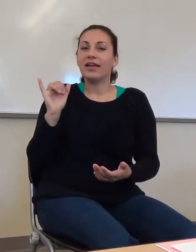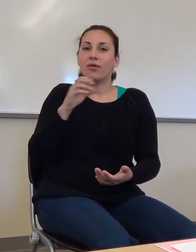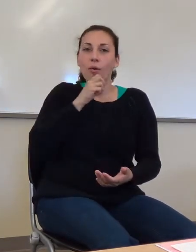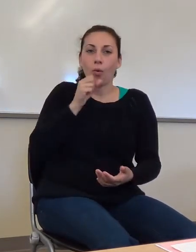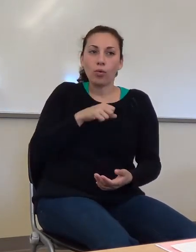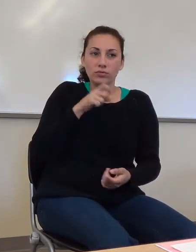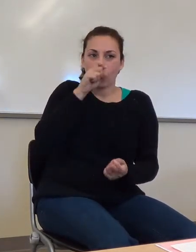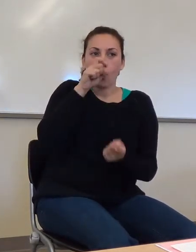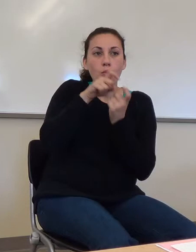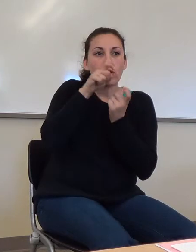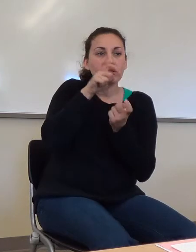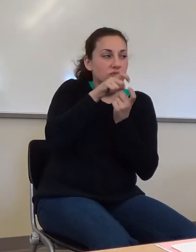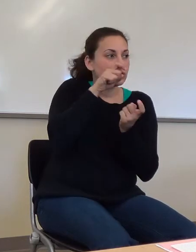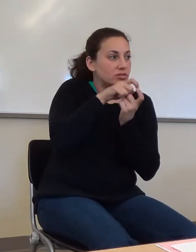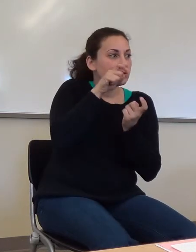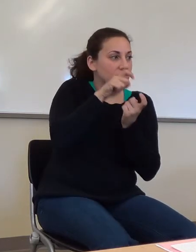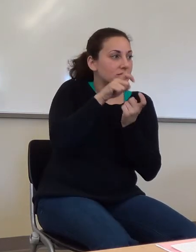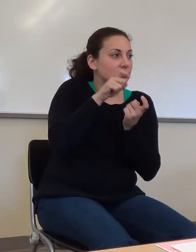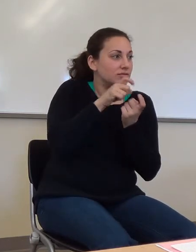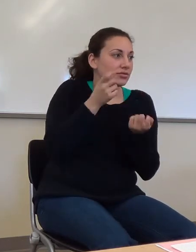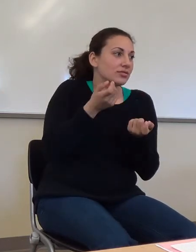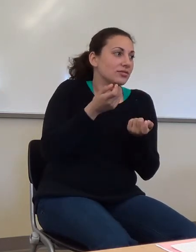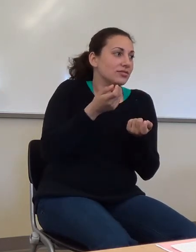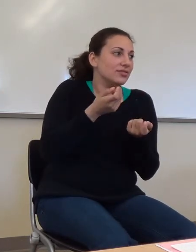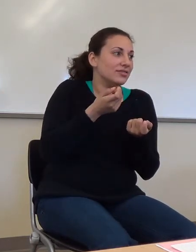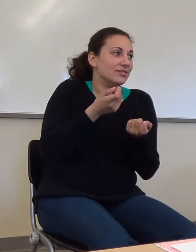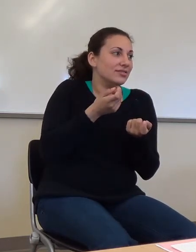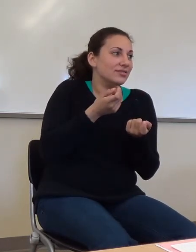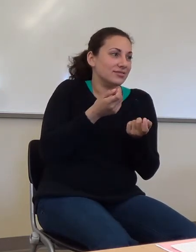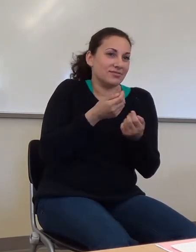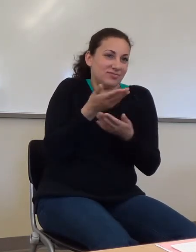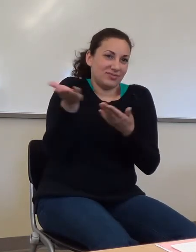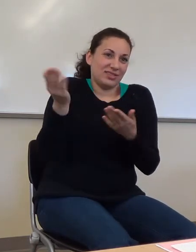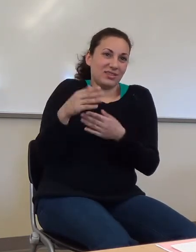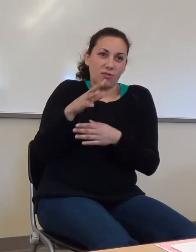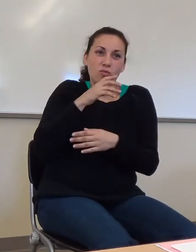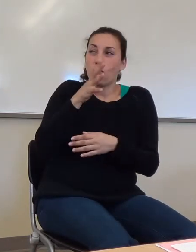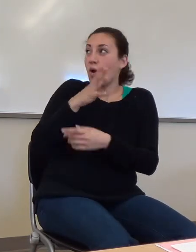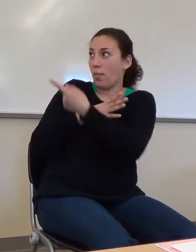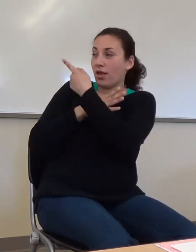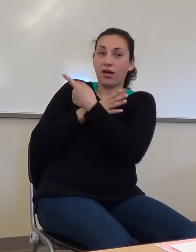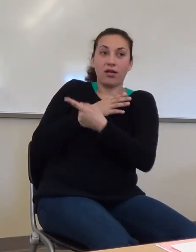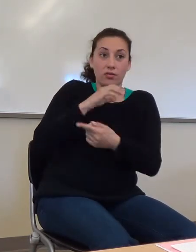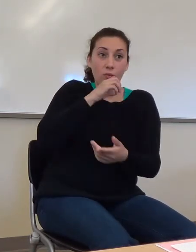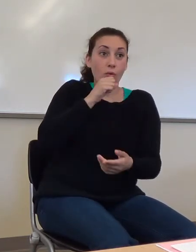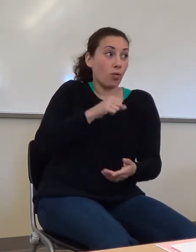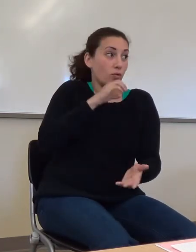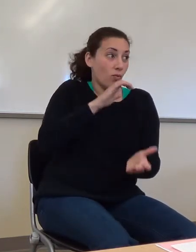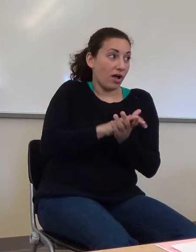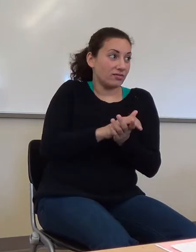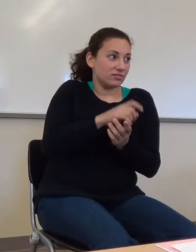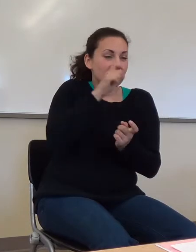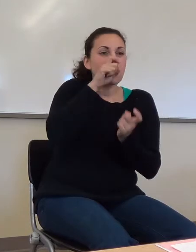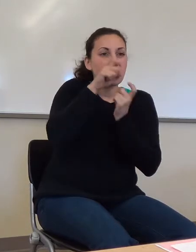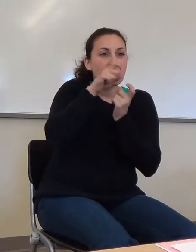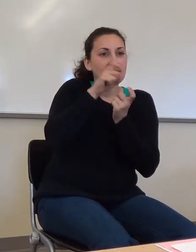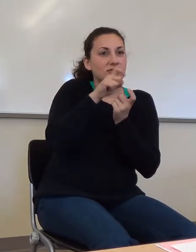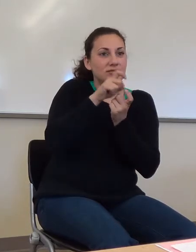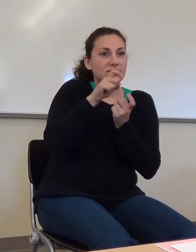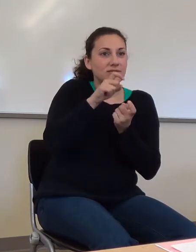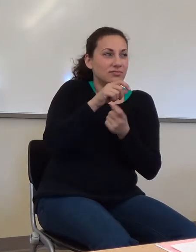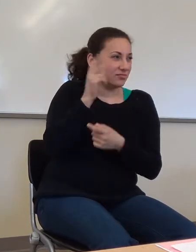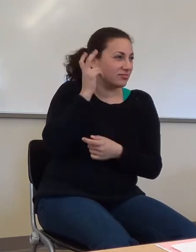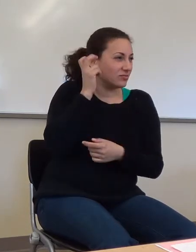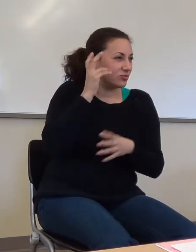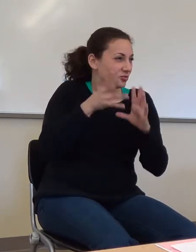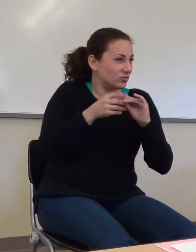the witches is basically a lot of what they were. The old women that you probably have heard